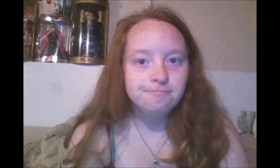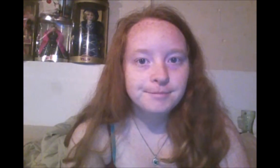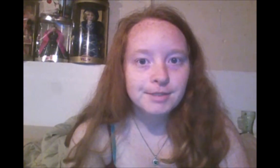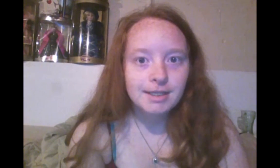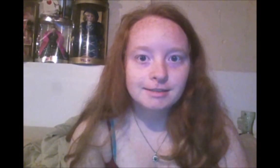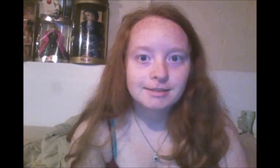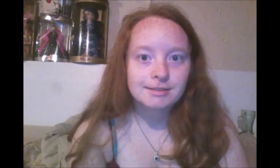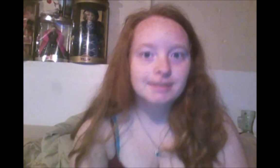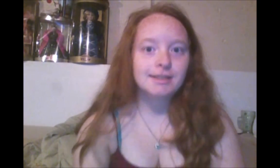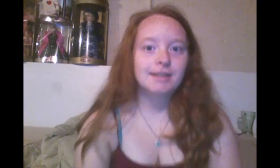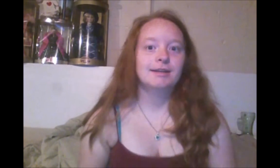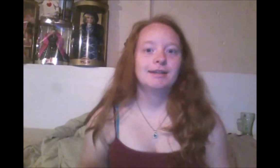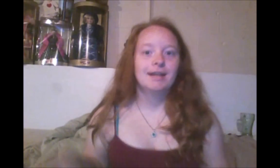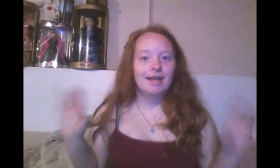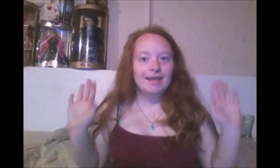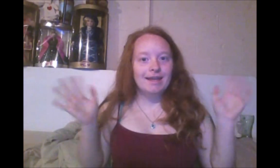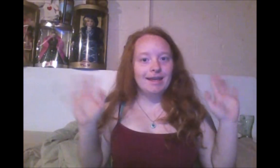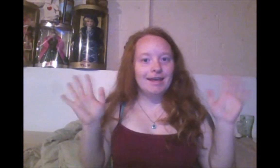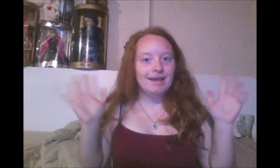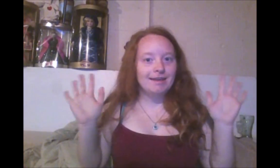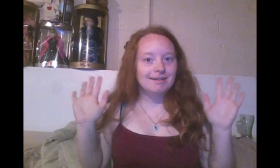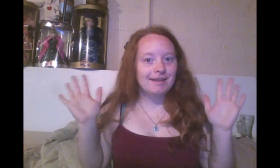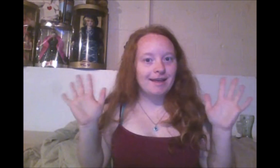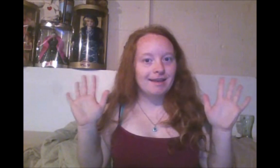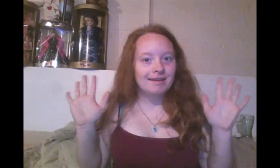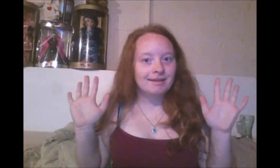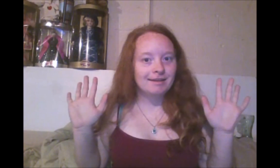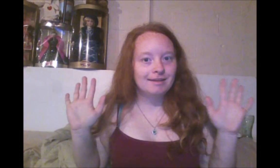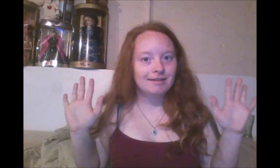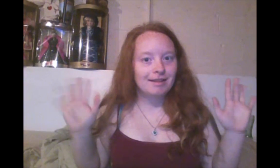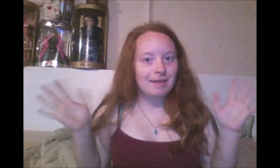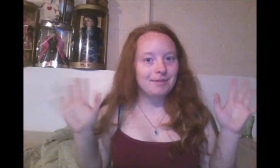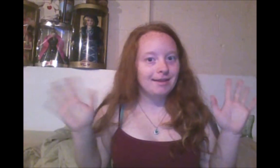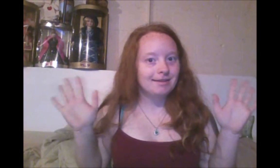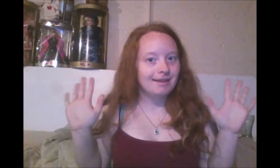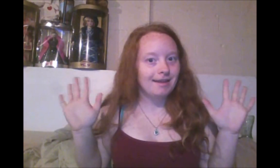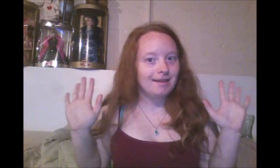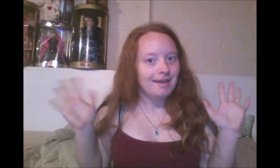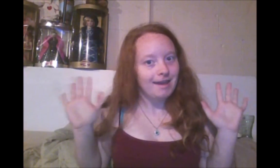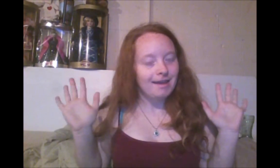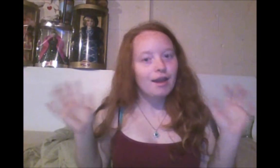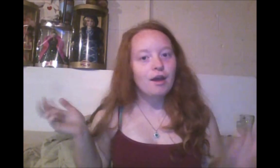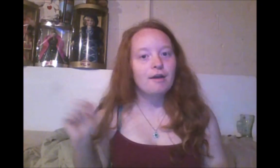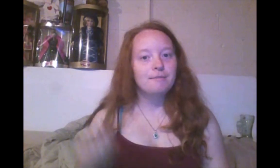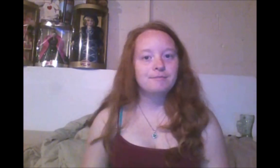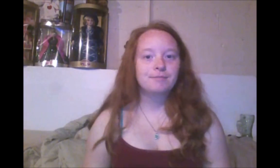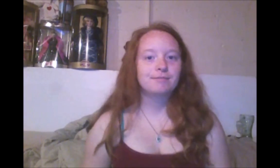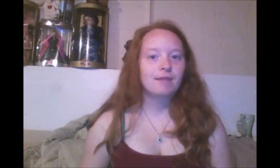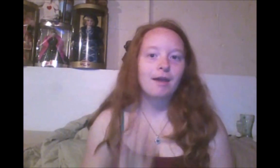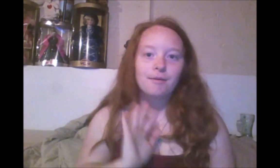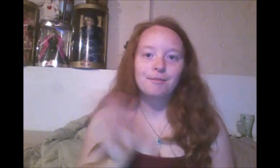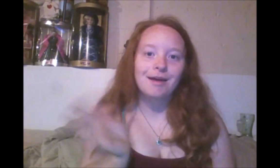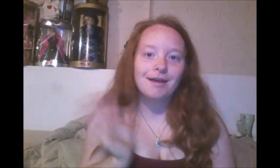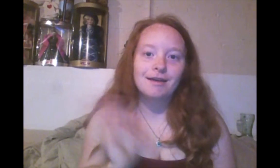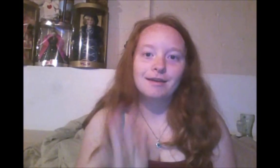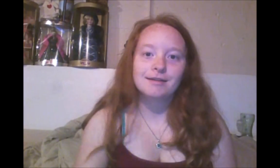But, yeah, I'll see you later. Yay, and sign. Clapping and sign. Yay. Bye.